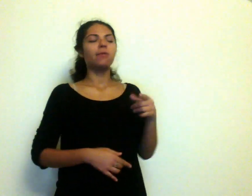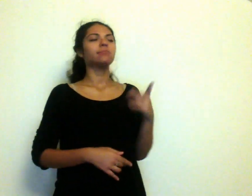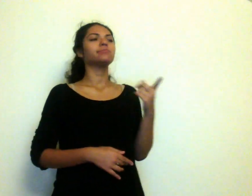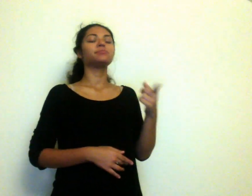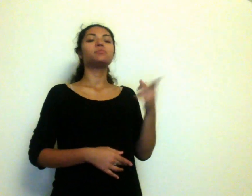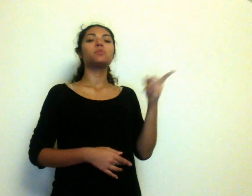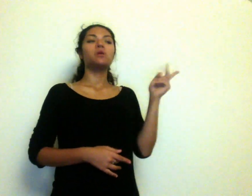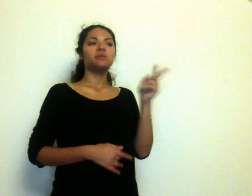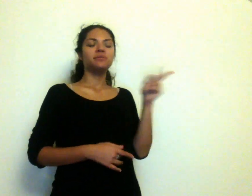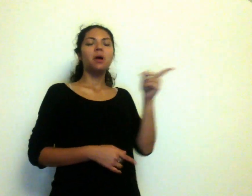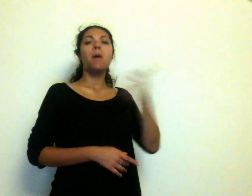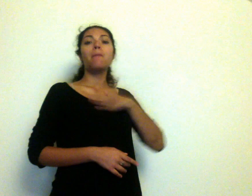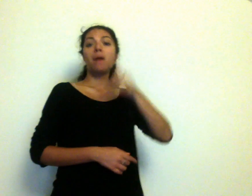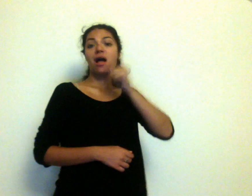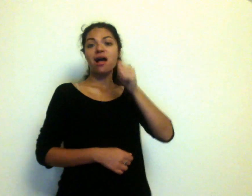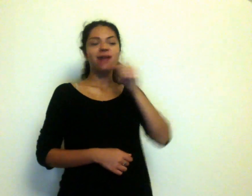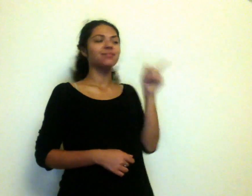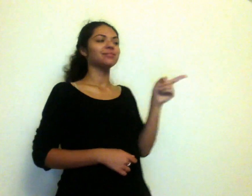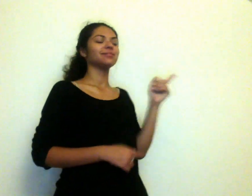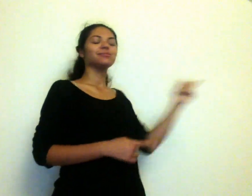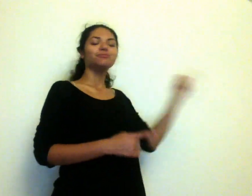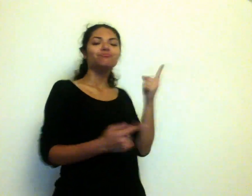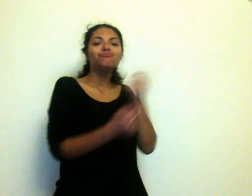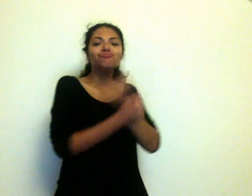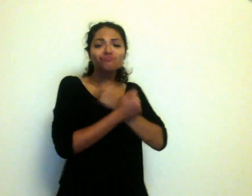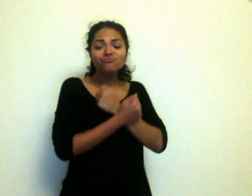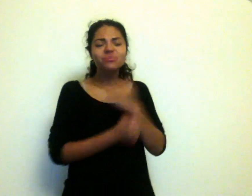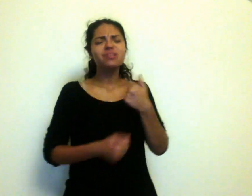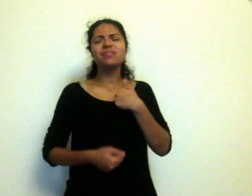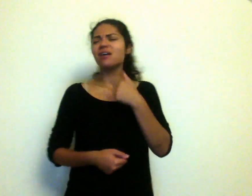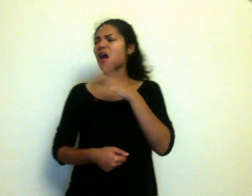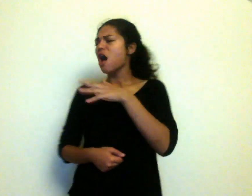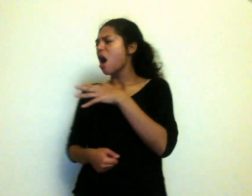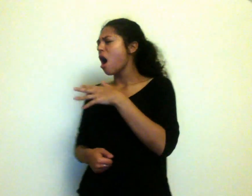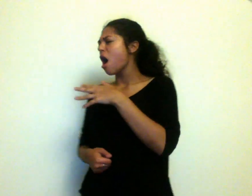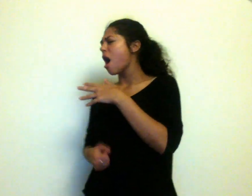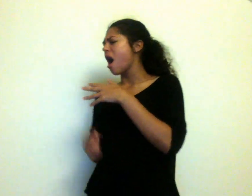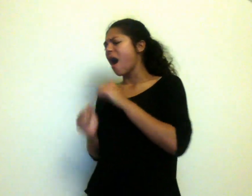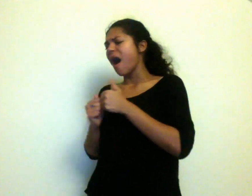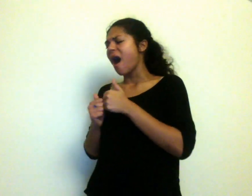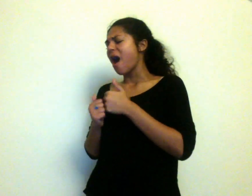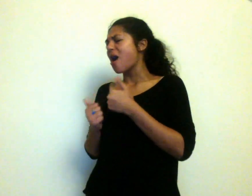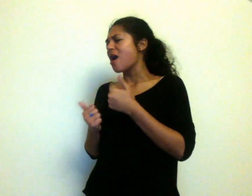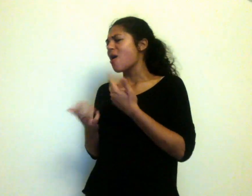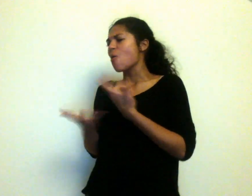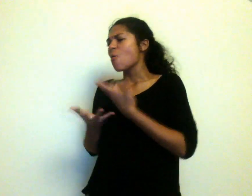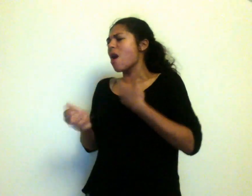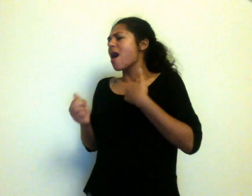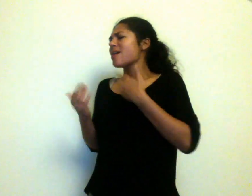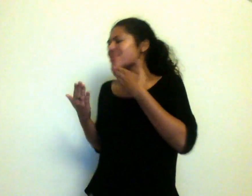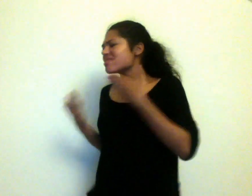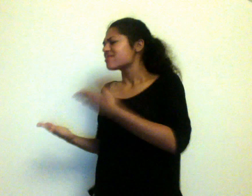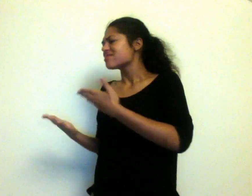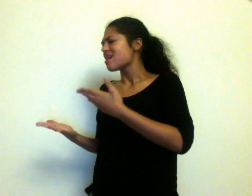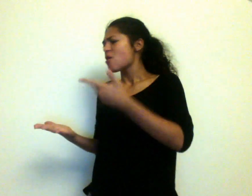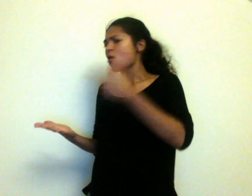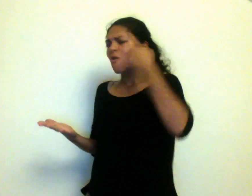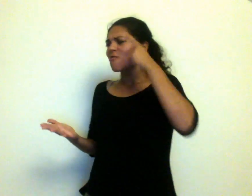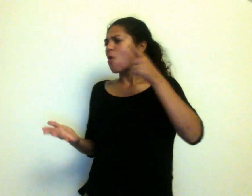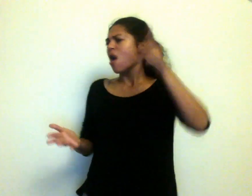me. And my aunt said to me, son, how can I ever thank you for what you did for Uncle?